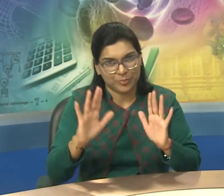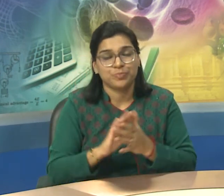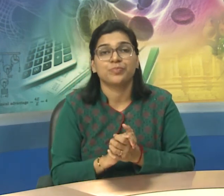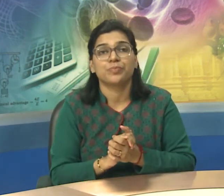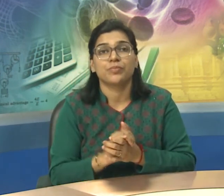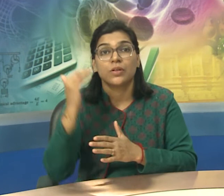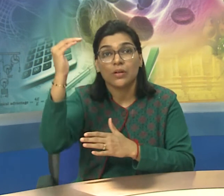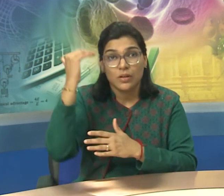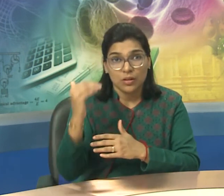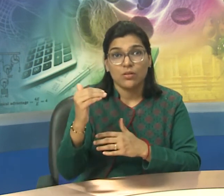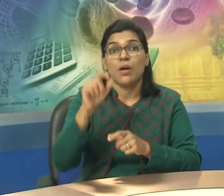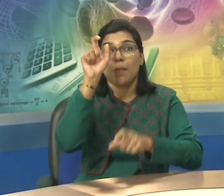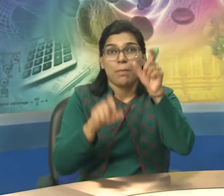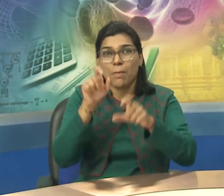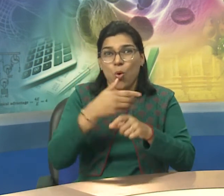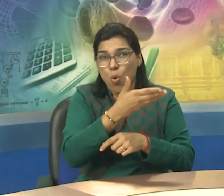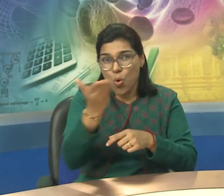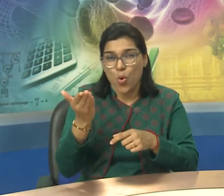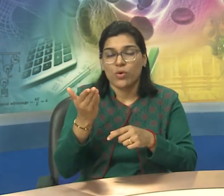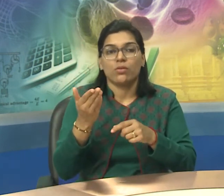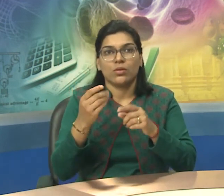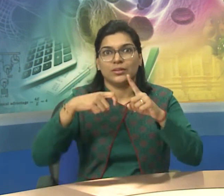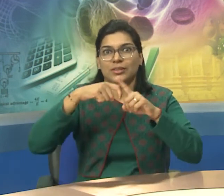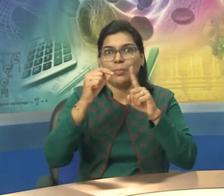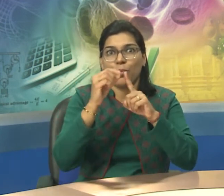People working for KPO